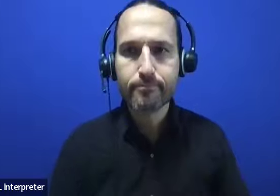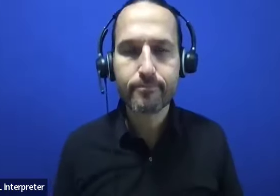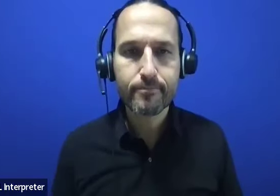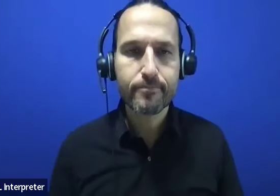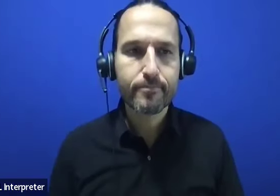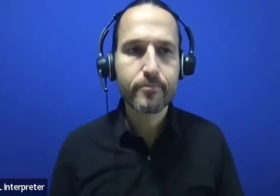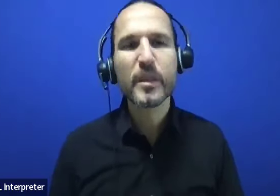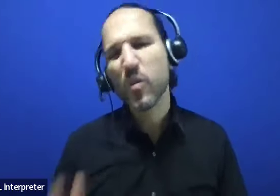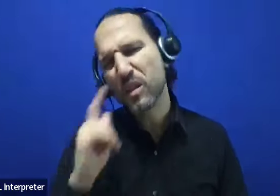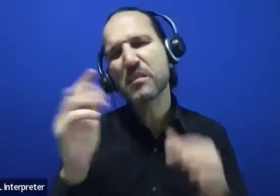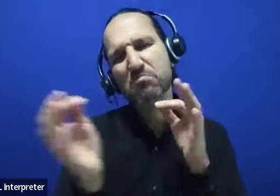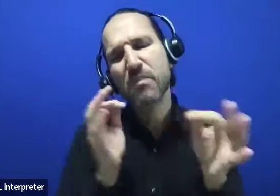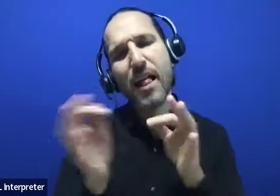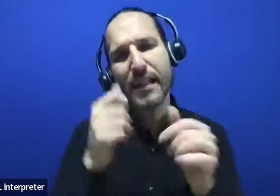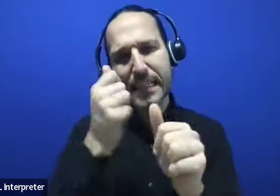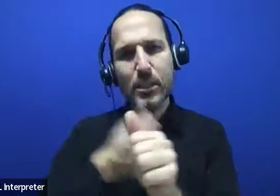So we're going to go through these.